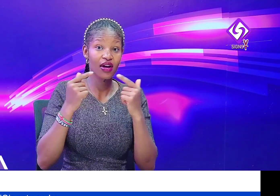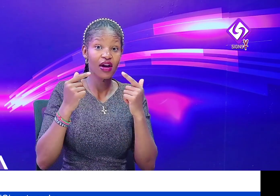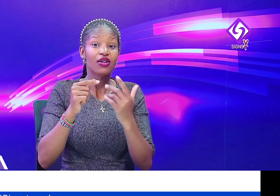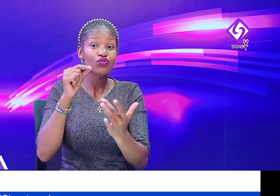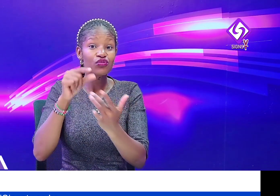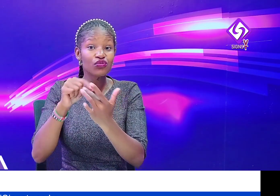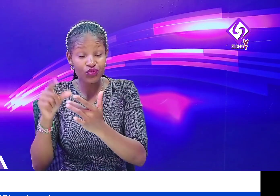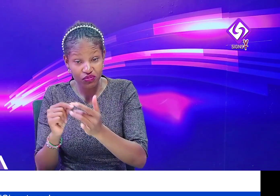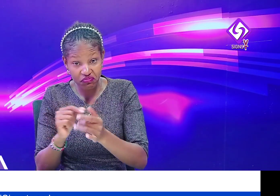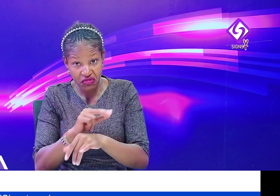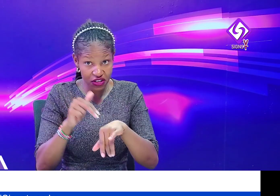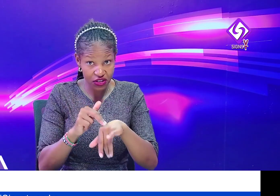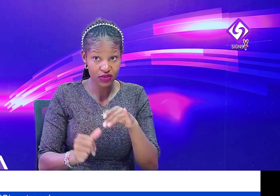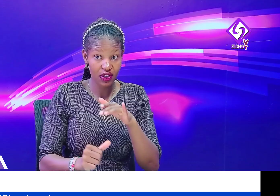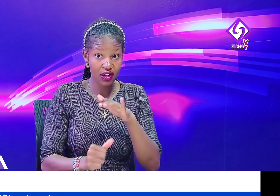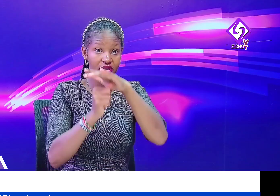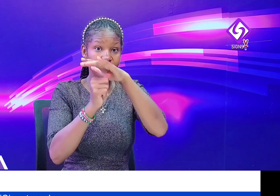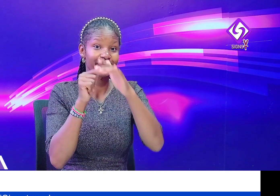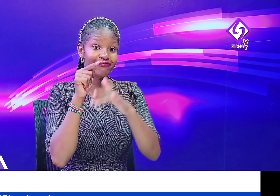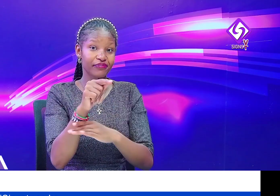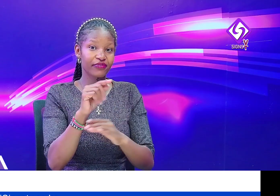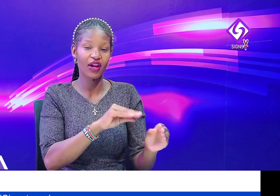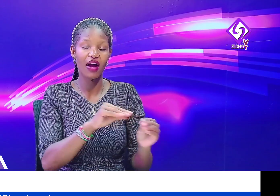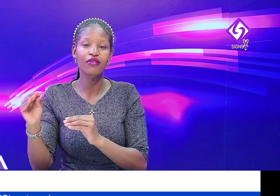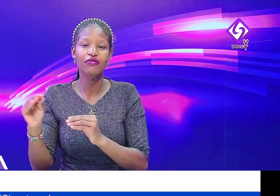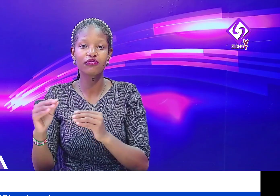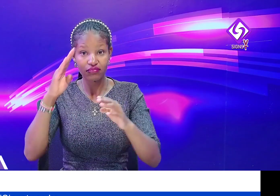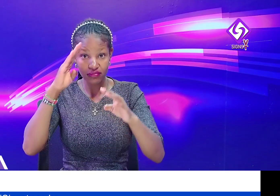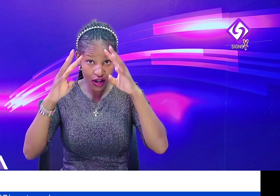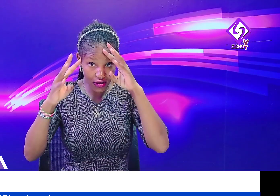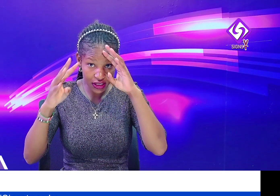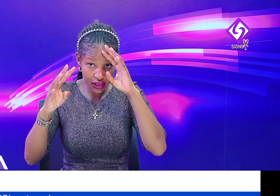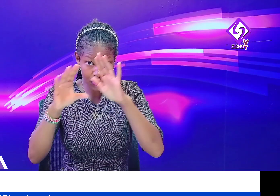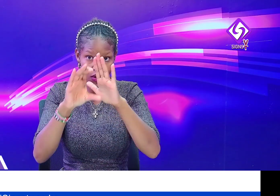has formally submitted the nomination to the National Assembly.